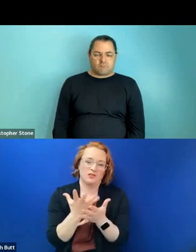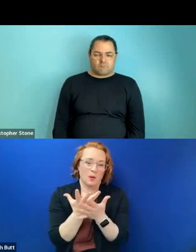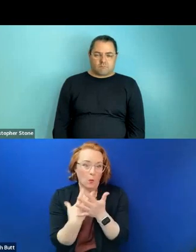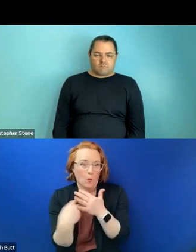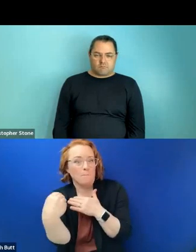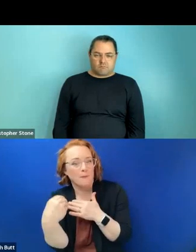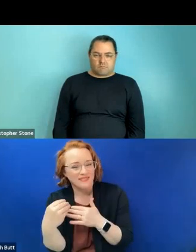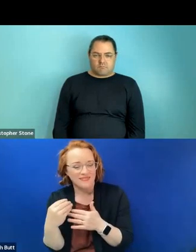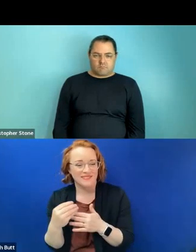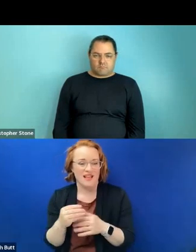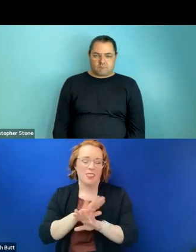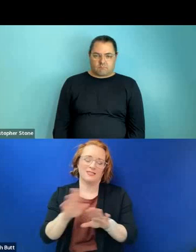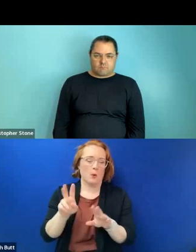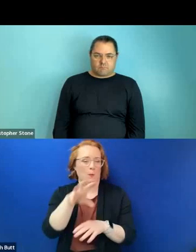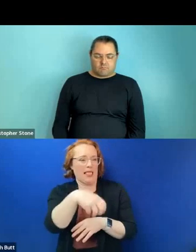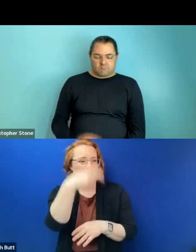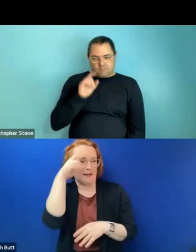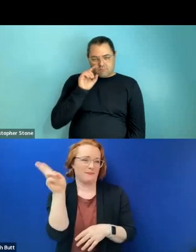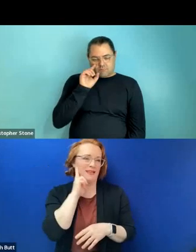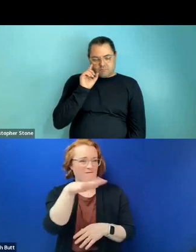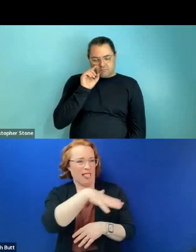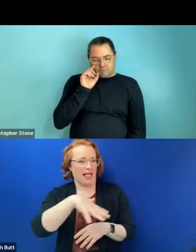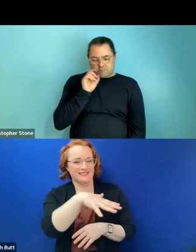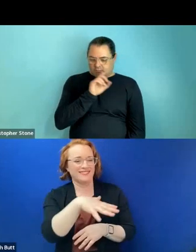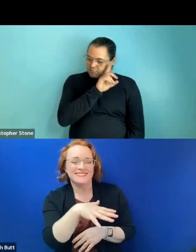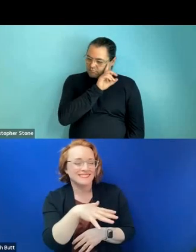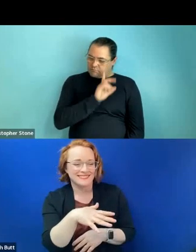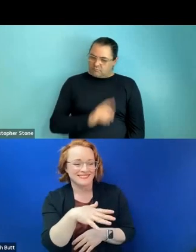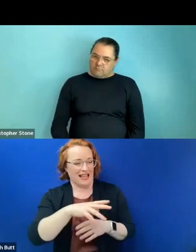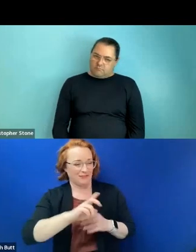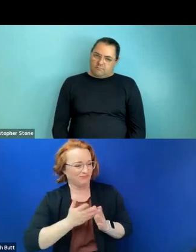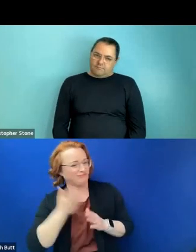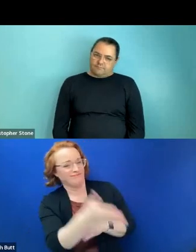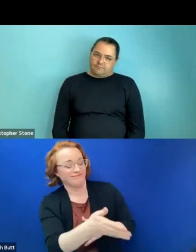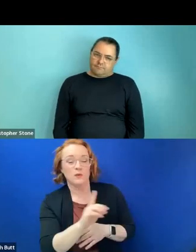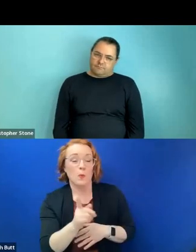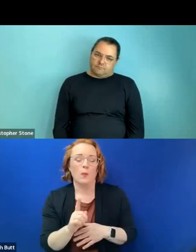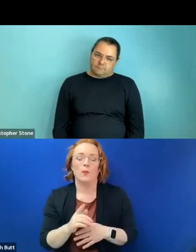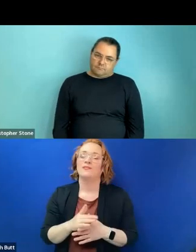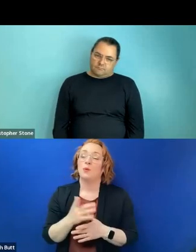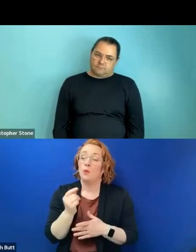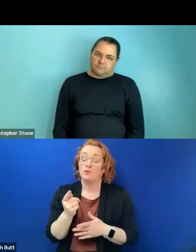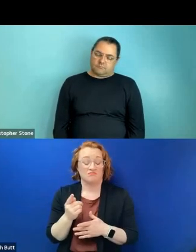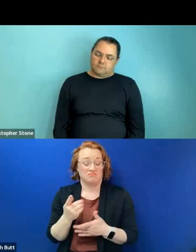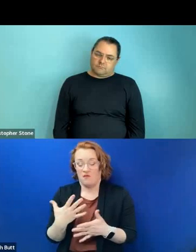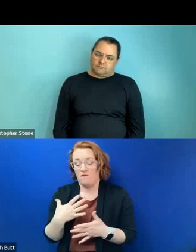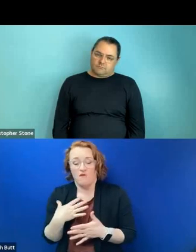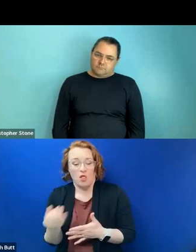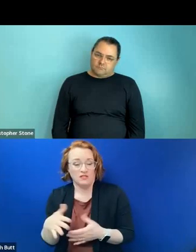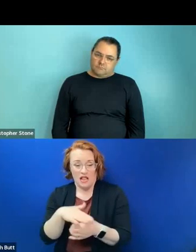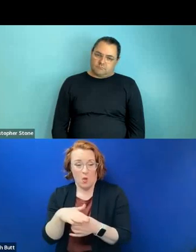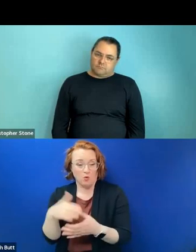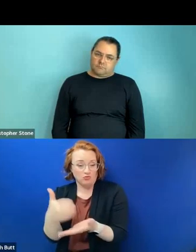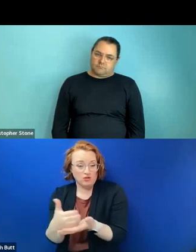and there's no deaf land that you can go to. So you might want to start volunteering with a local charity. So NDCS,